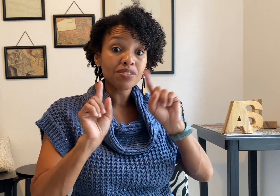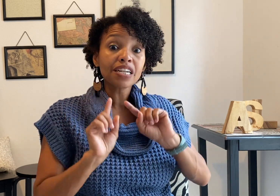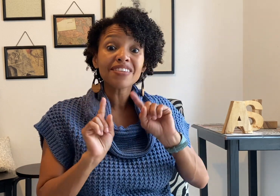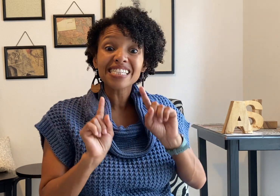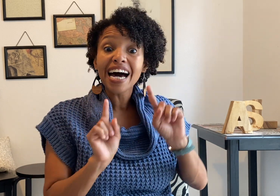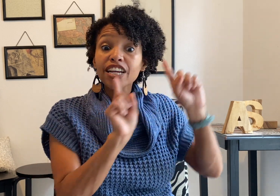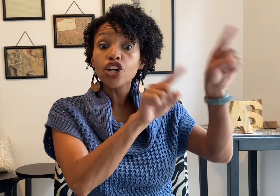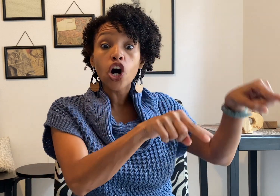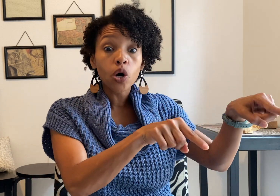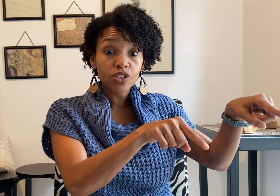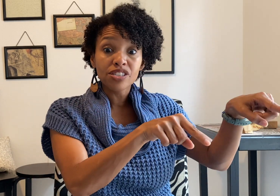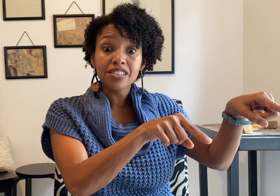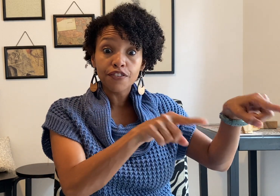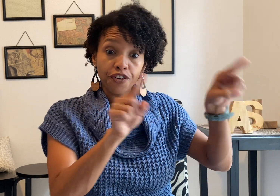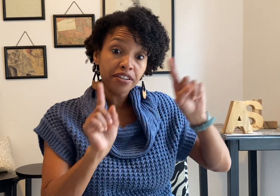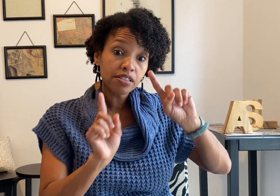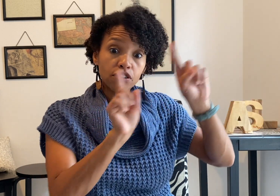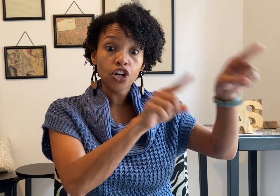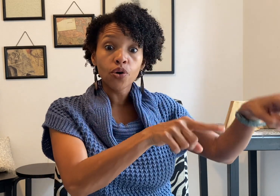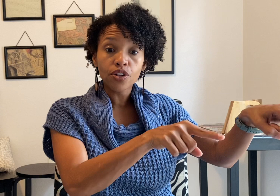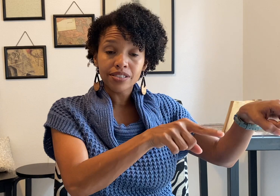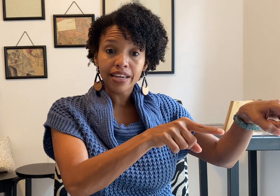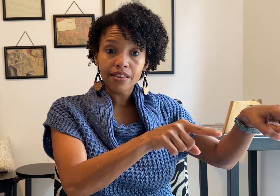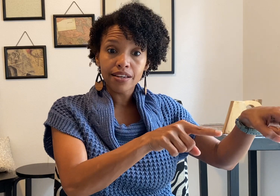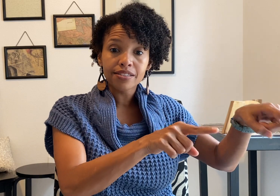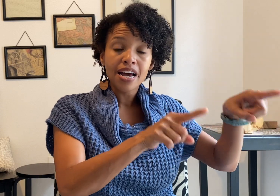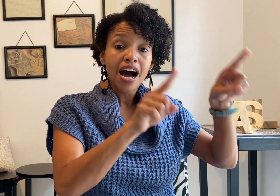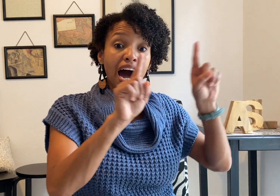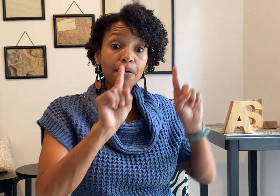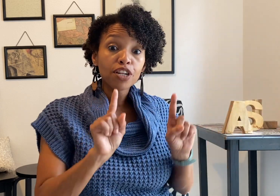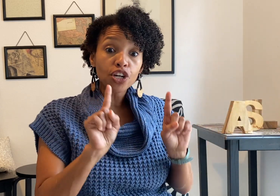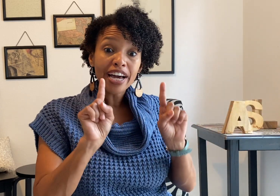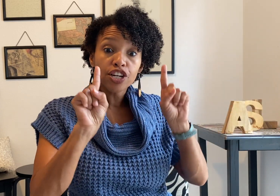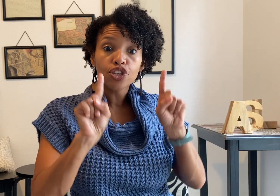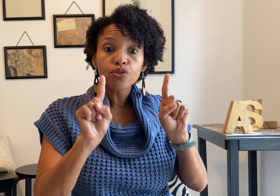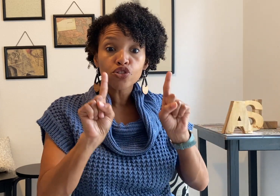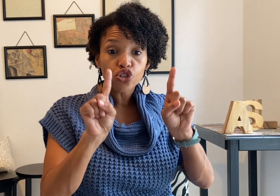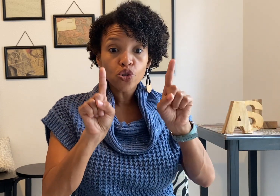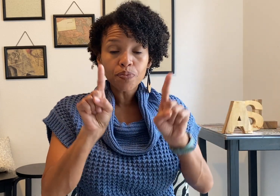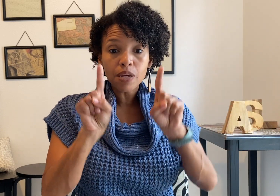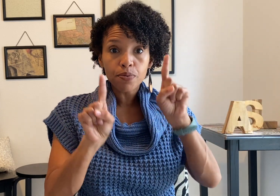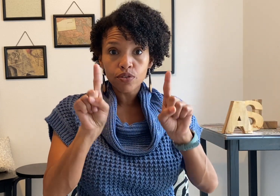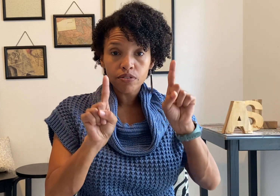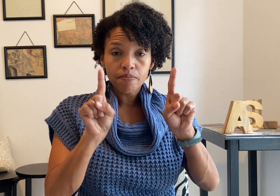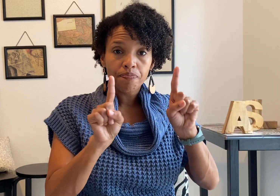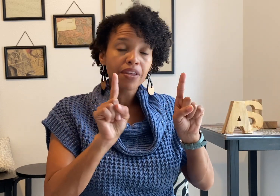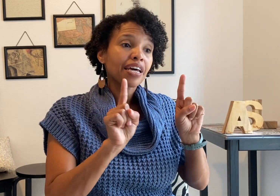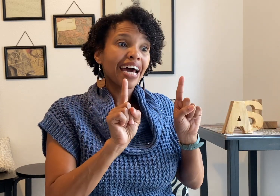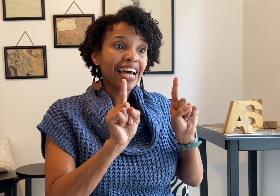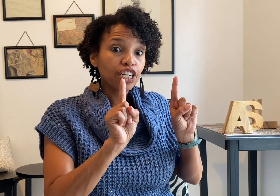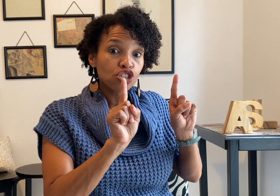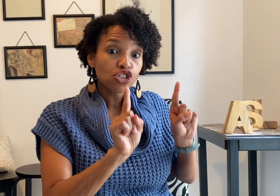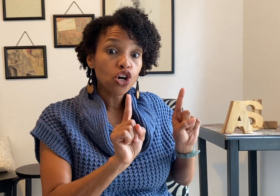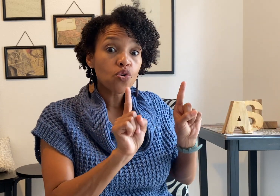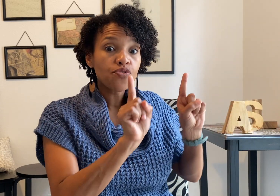of the sign go, which is different, go looks like this, I can use 2 people and I can show